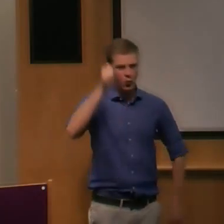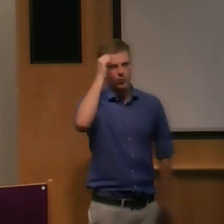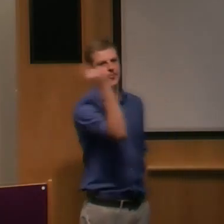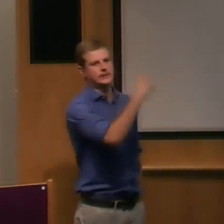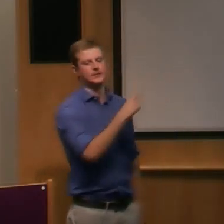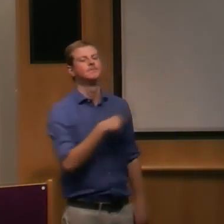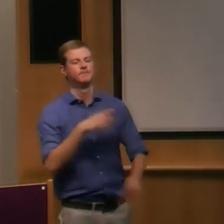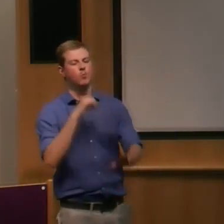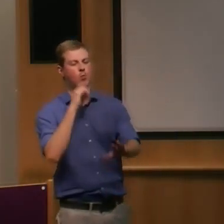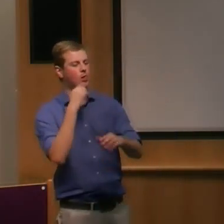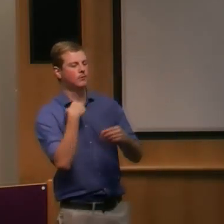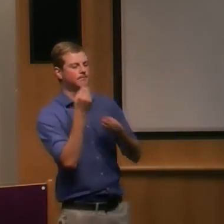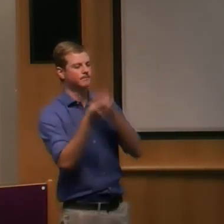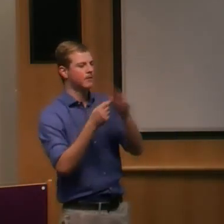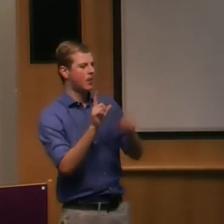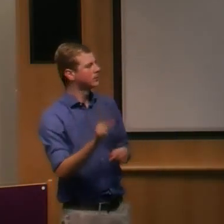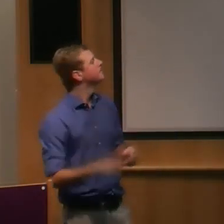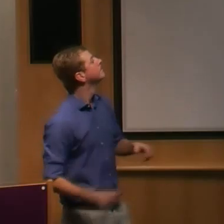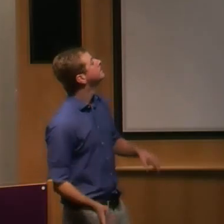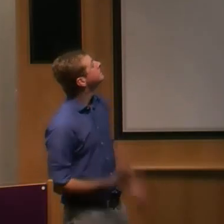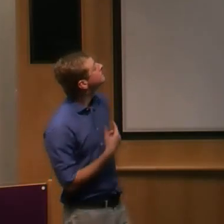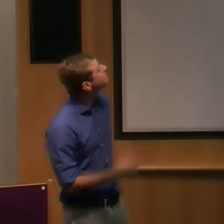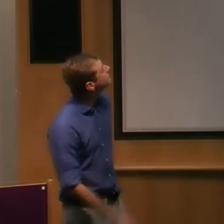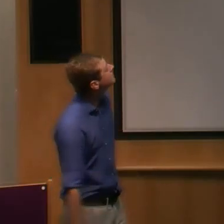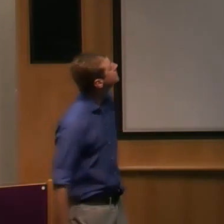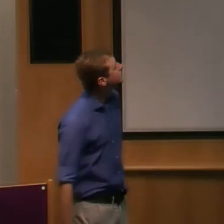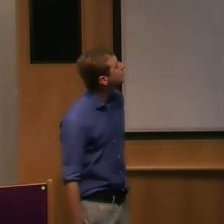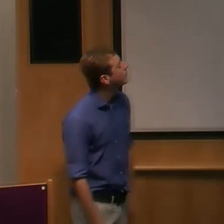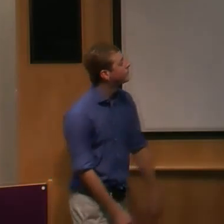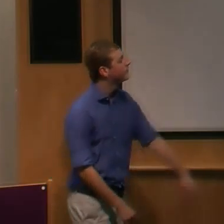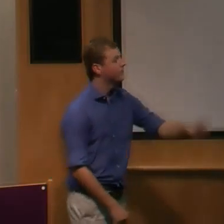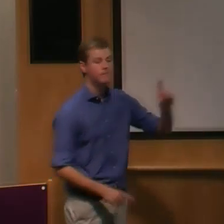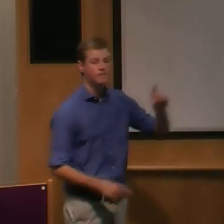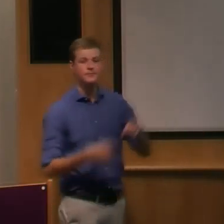England, all deaf people should know about this, and that's why I think it's so important.